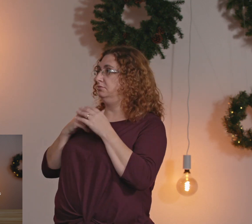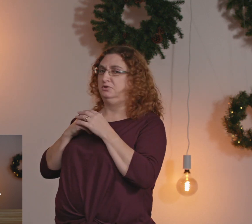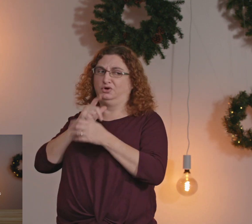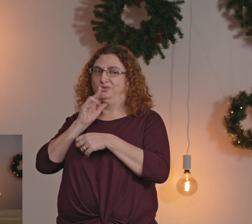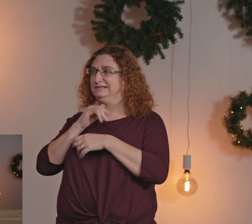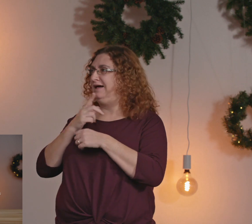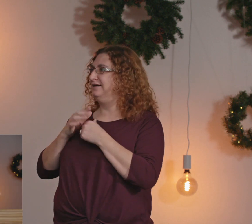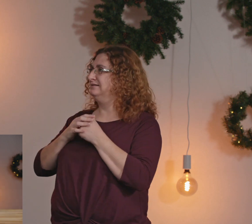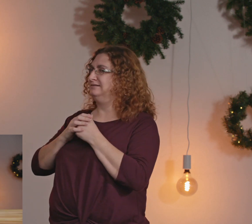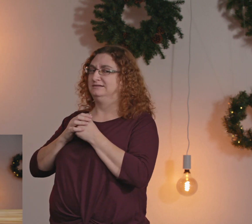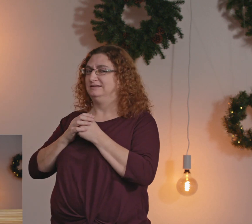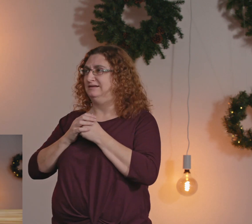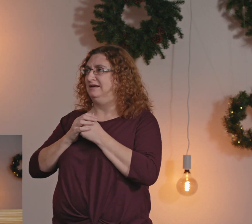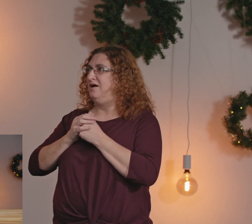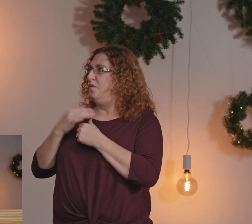What was their problem?